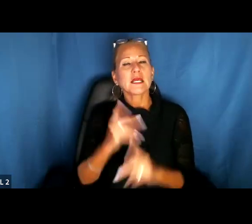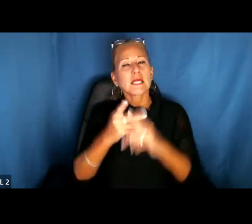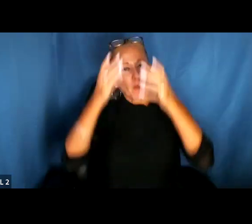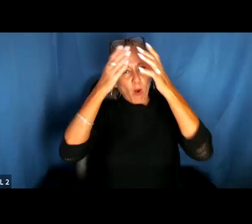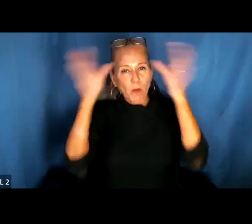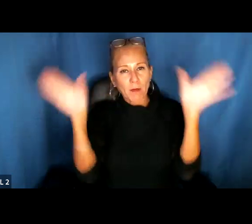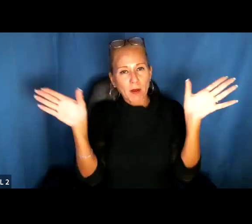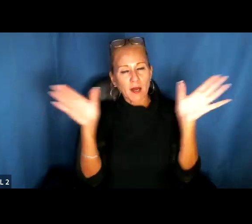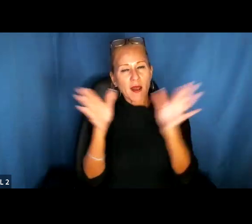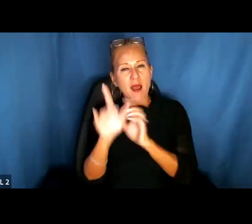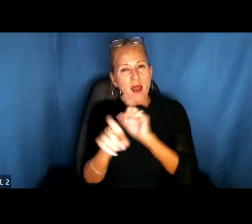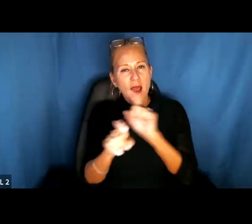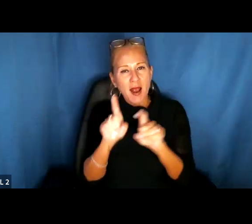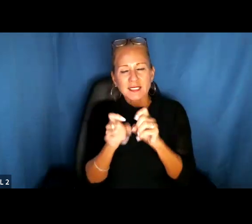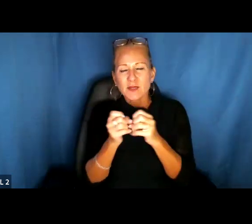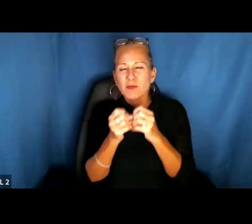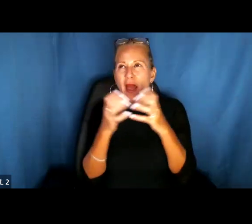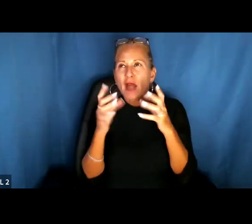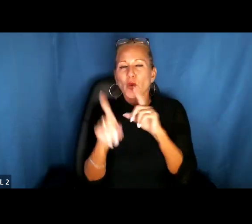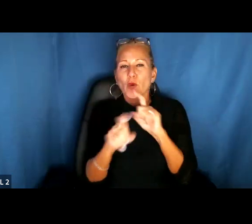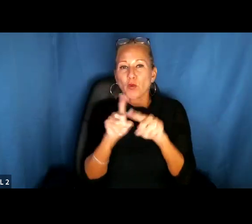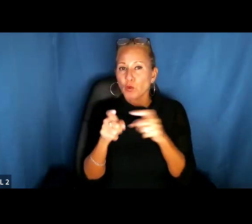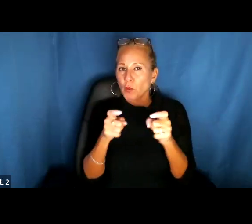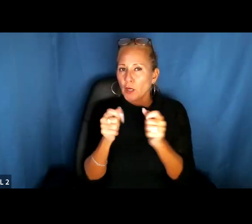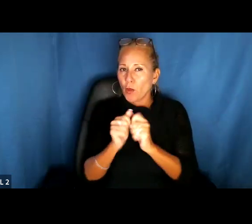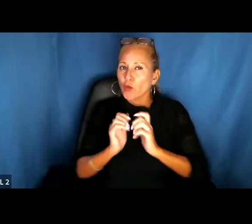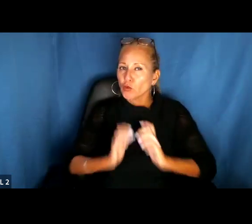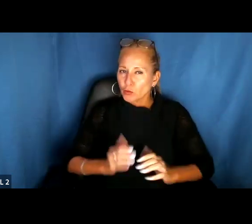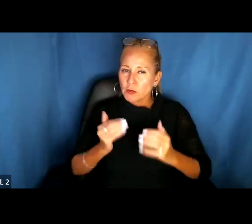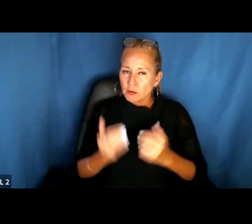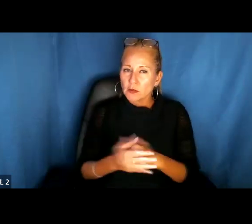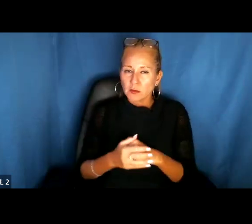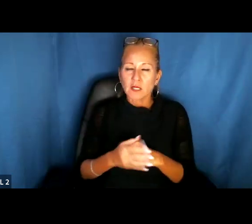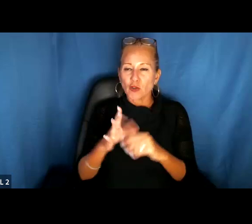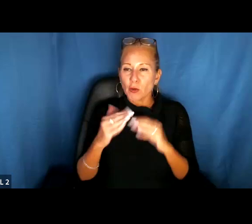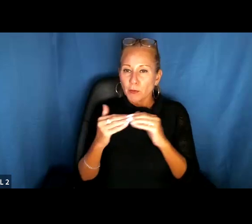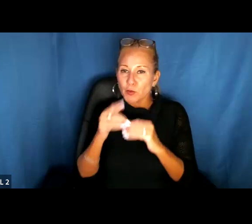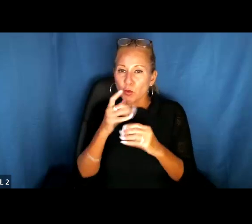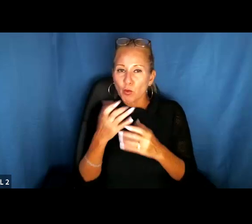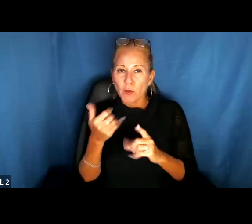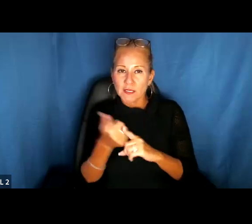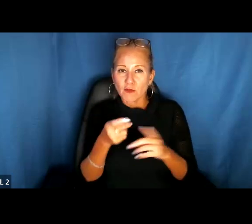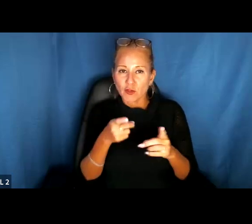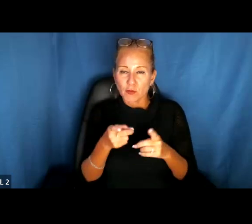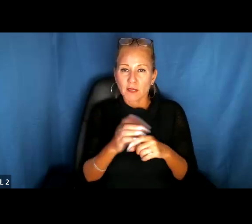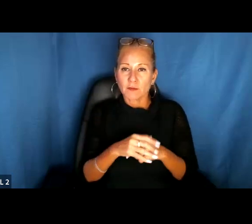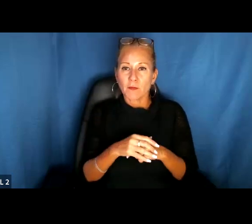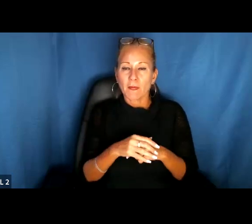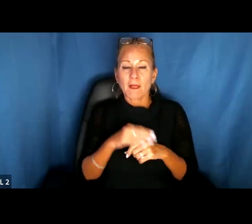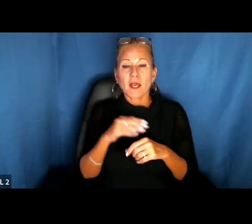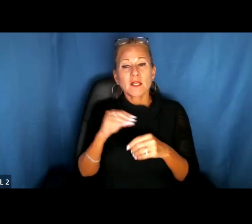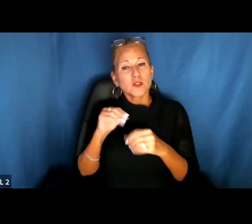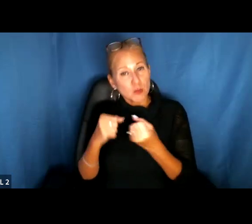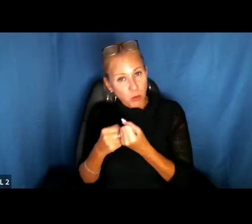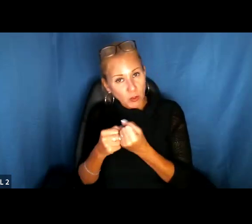and ask many open-ended questions when you're dealing with consumers and your peers that want to self-direct in supporting them